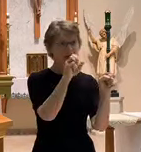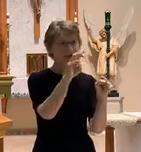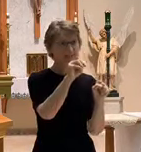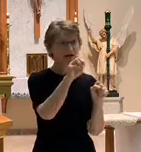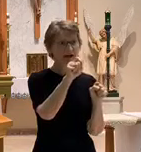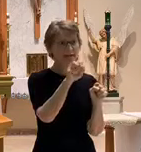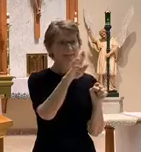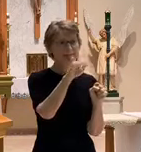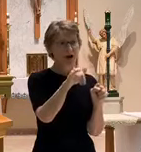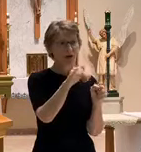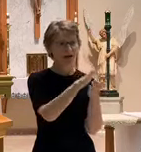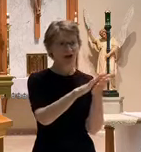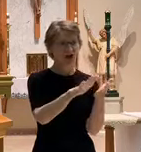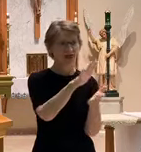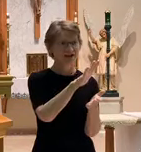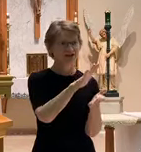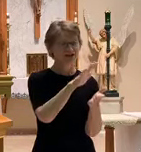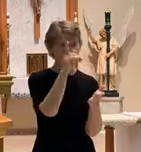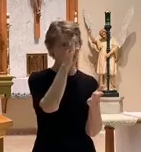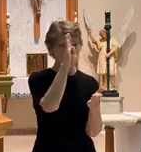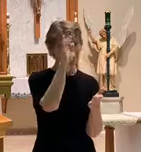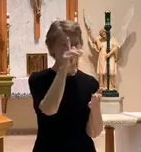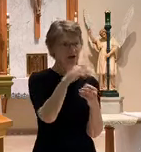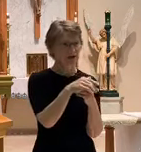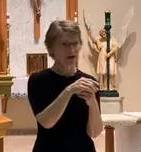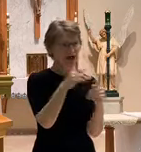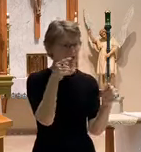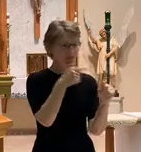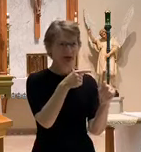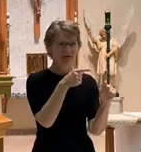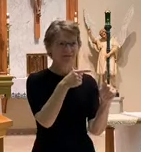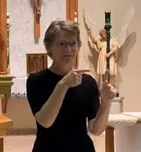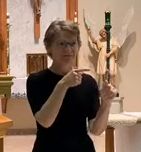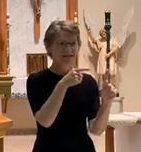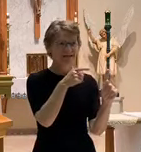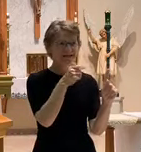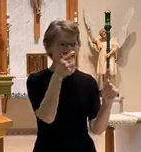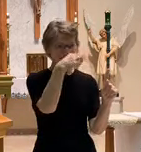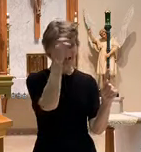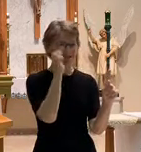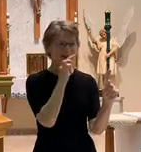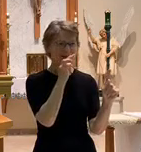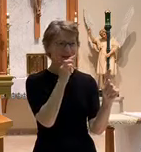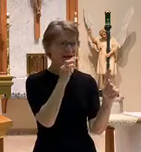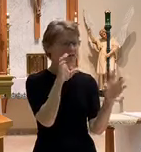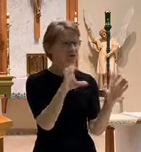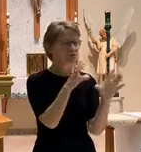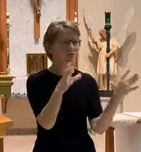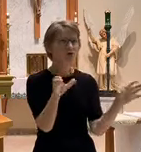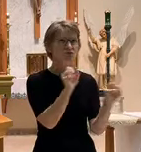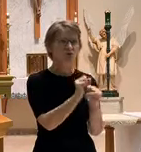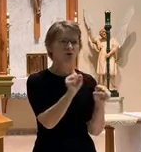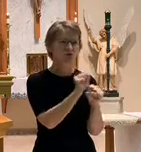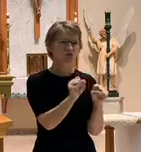did so much to help build up the University of Mary. And she passed away this past